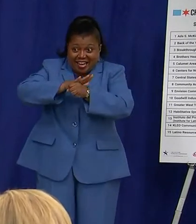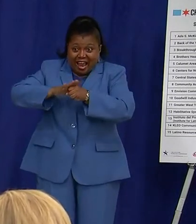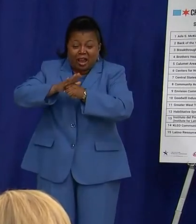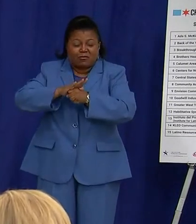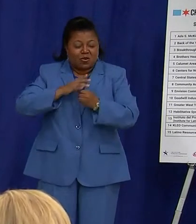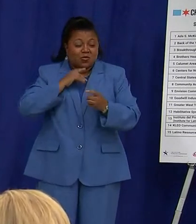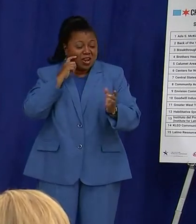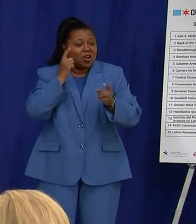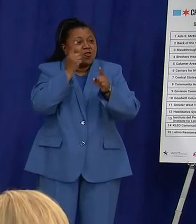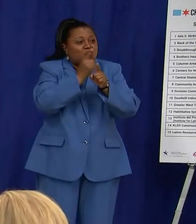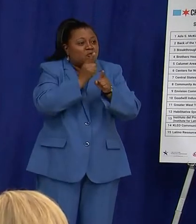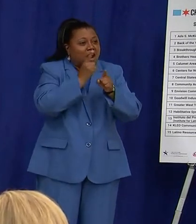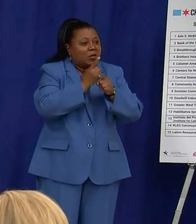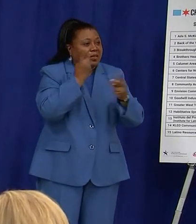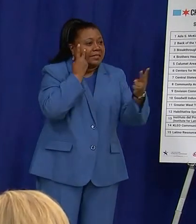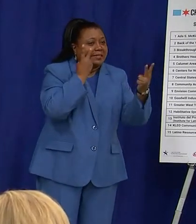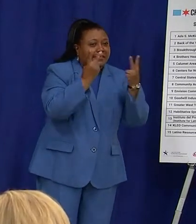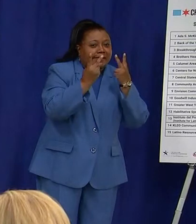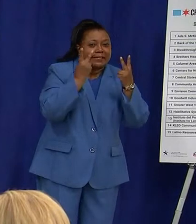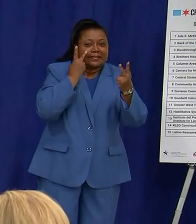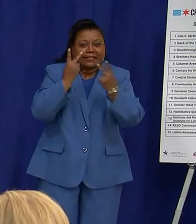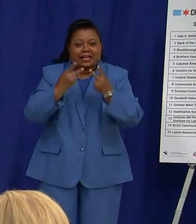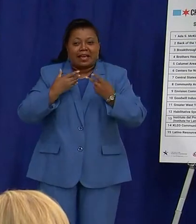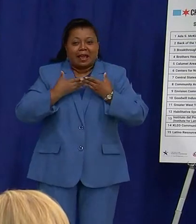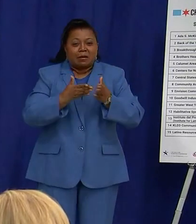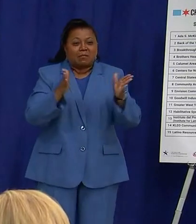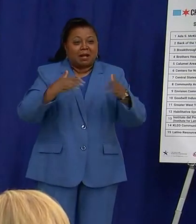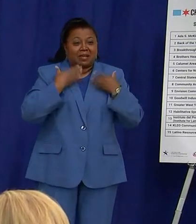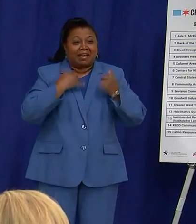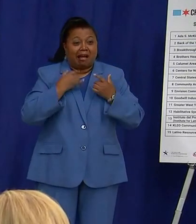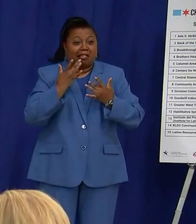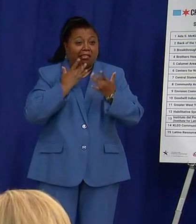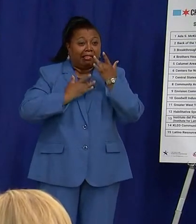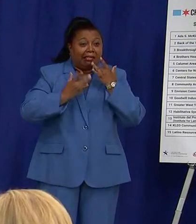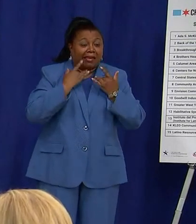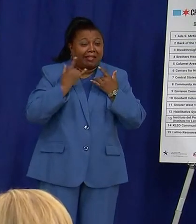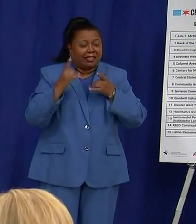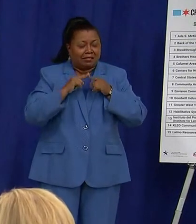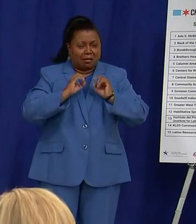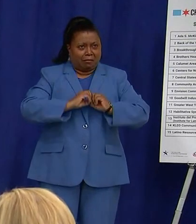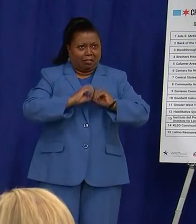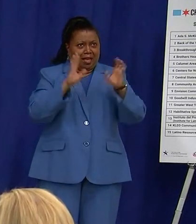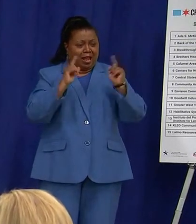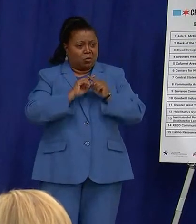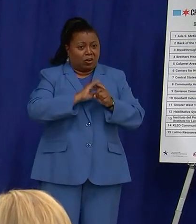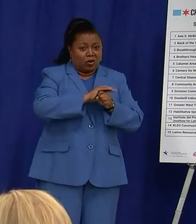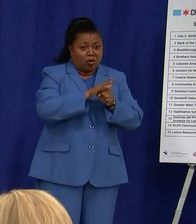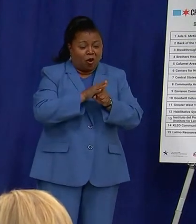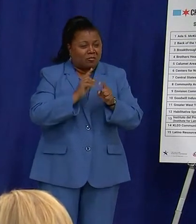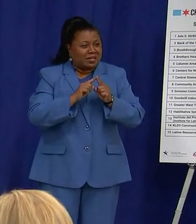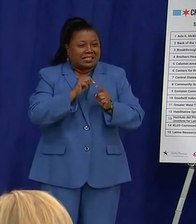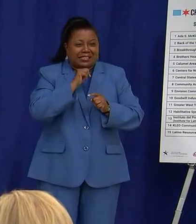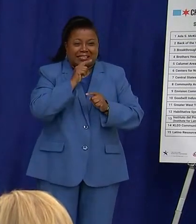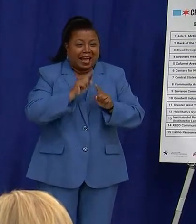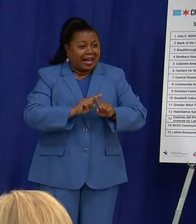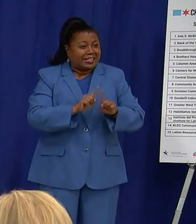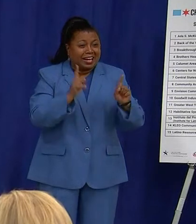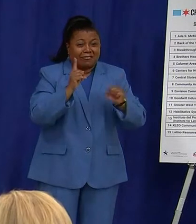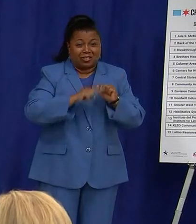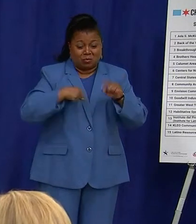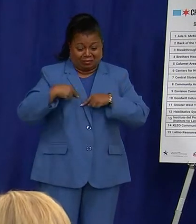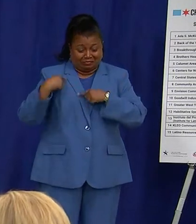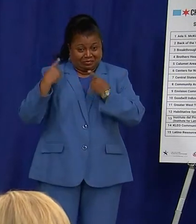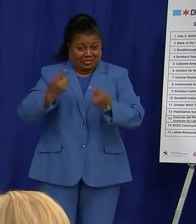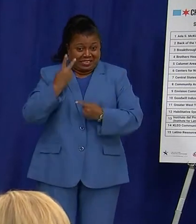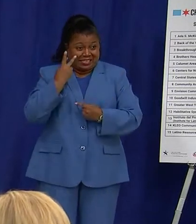where we regularly see public health disparities. This has come to light with COVID, but it's not different than what